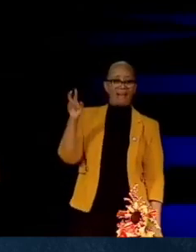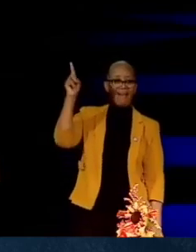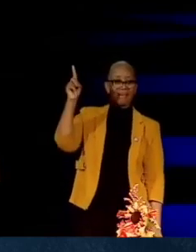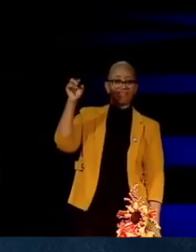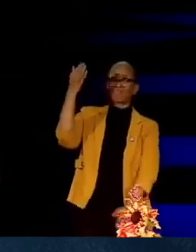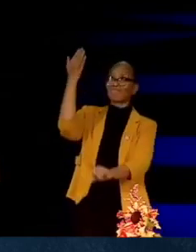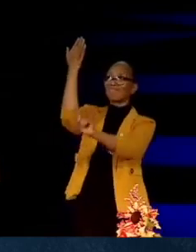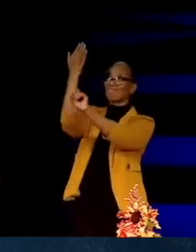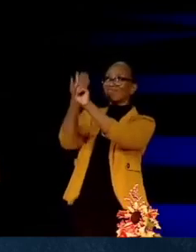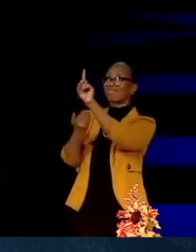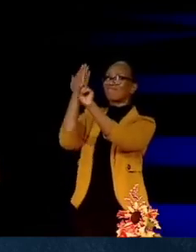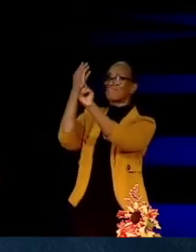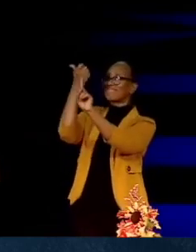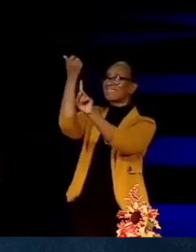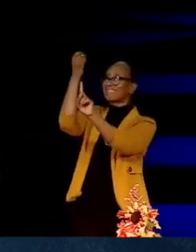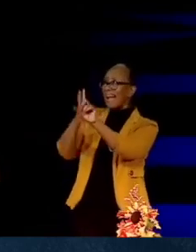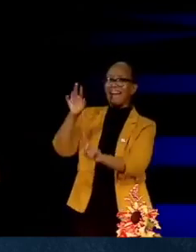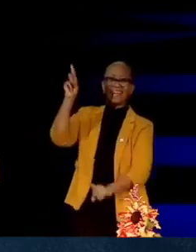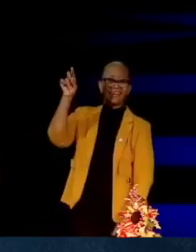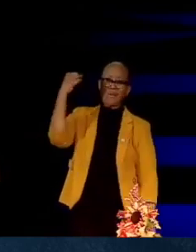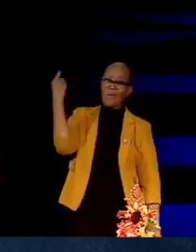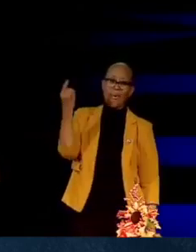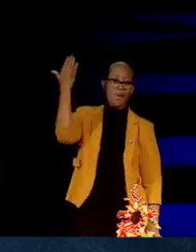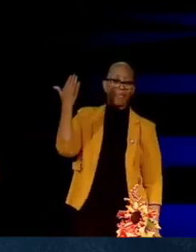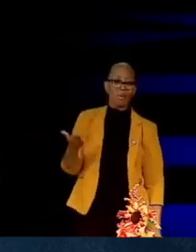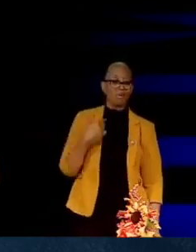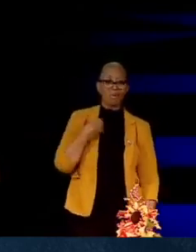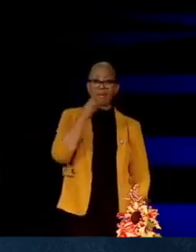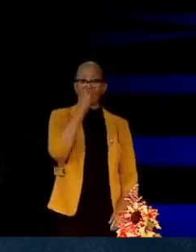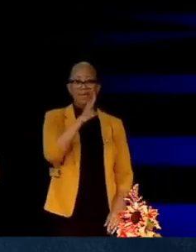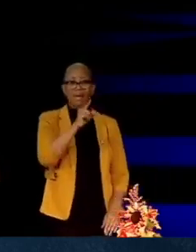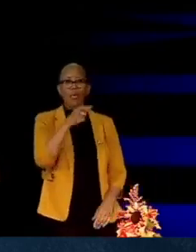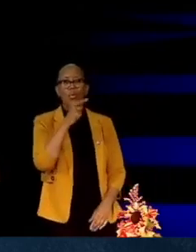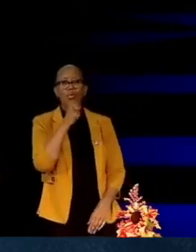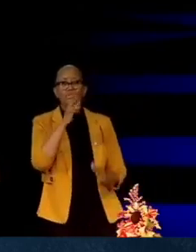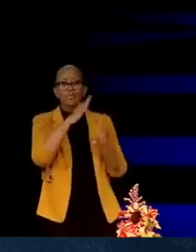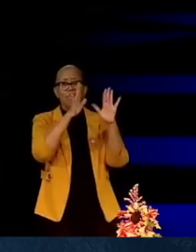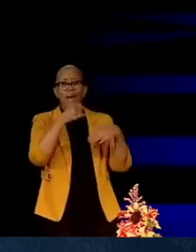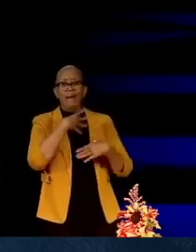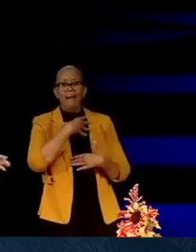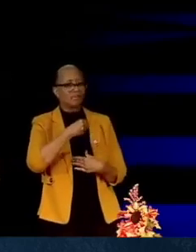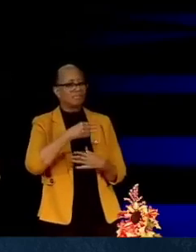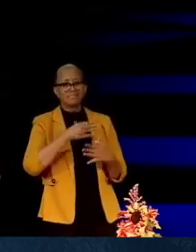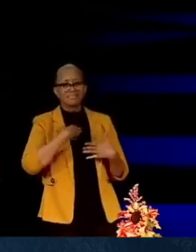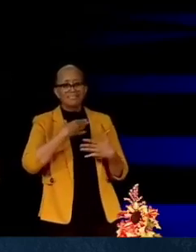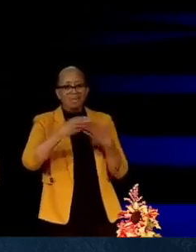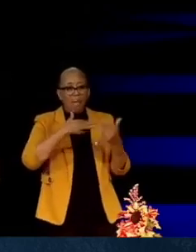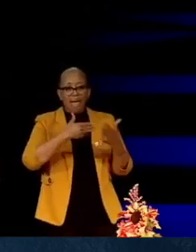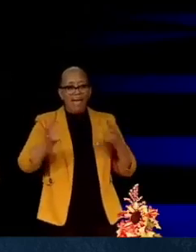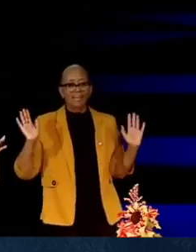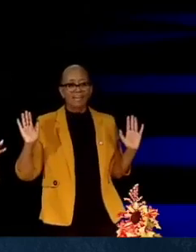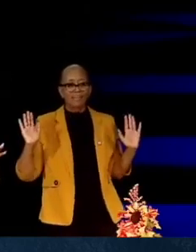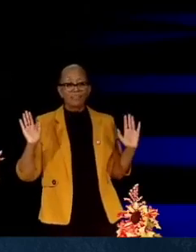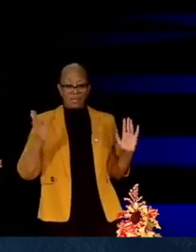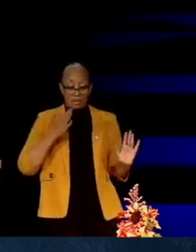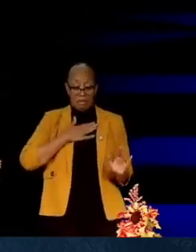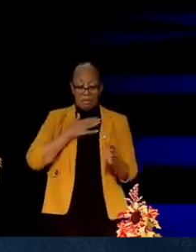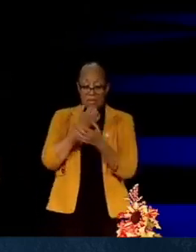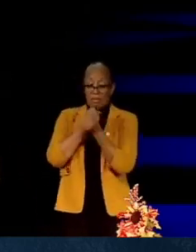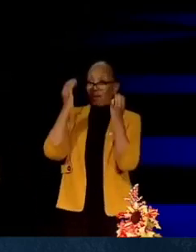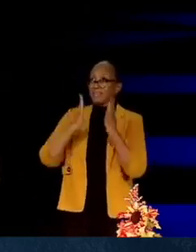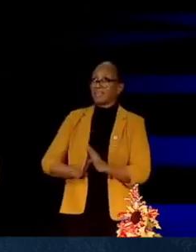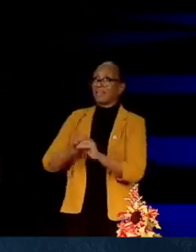to the only God, I don't care who's in the White House, to the only God, my